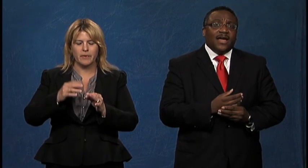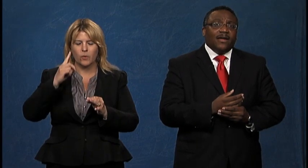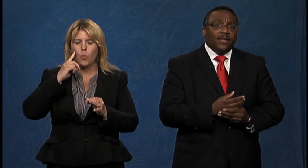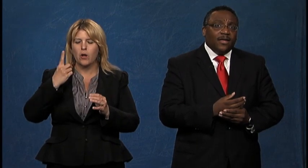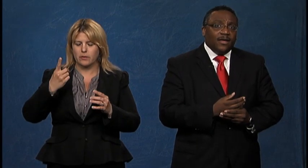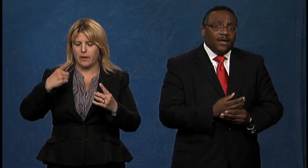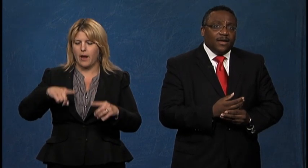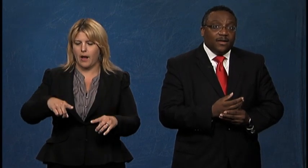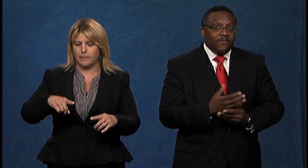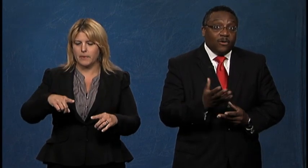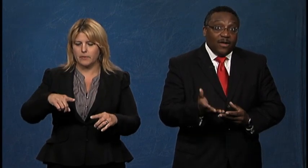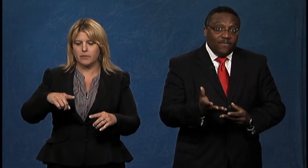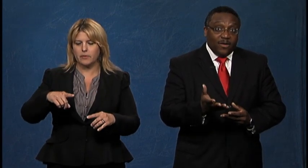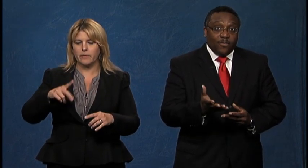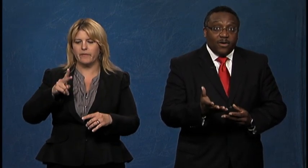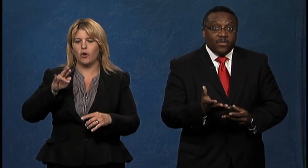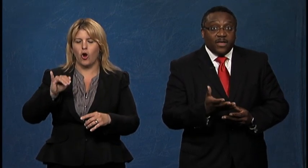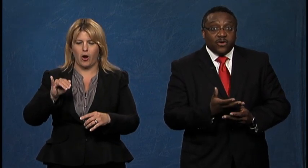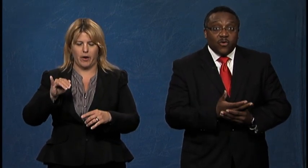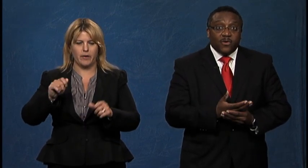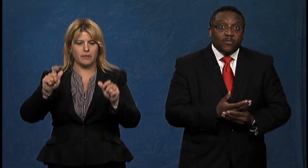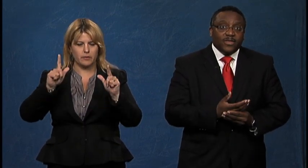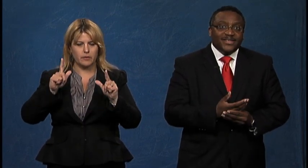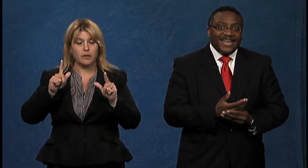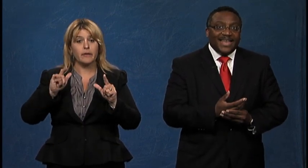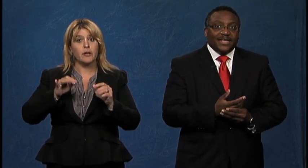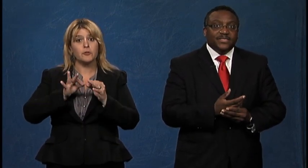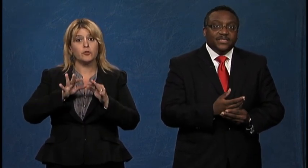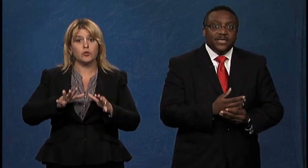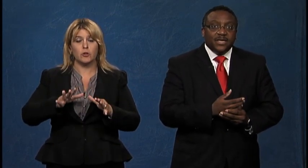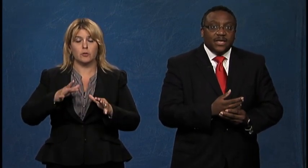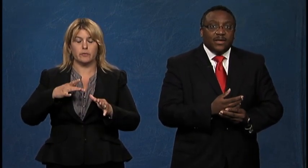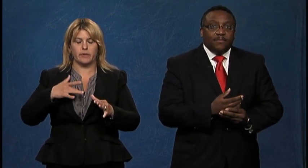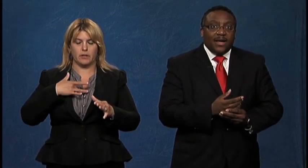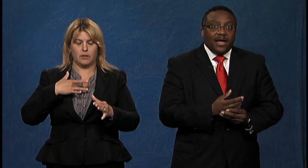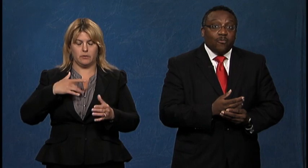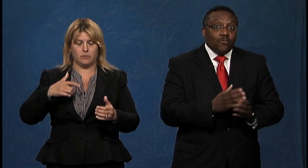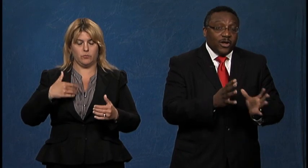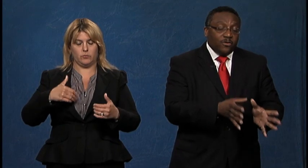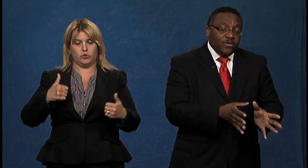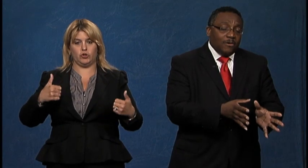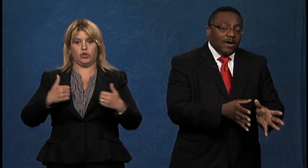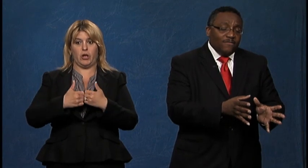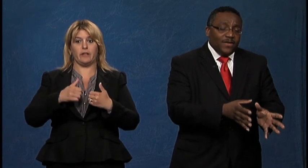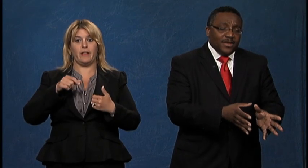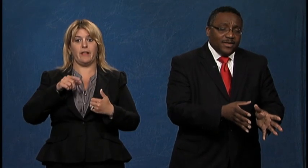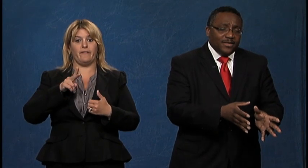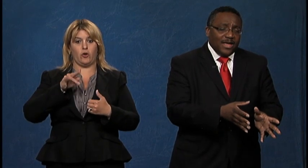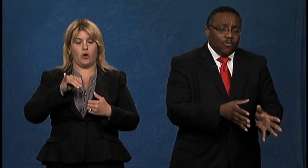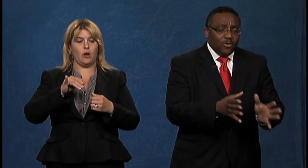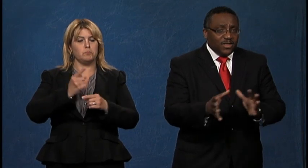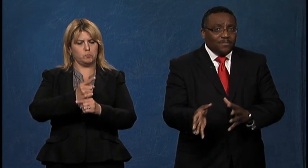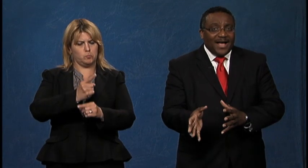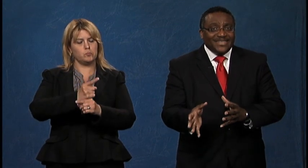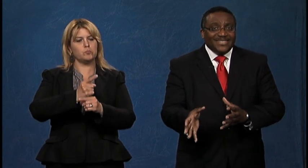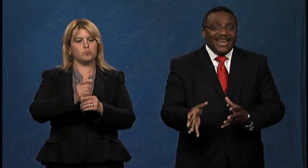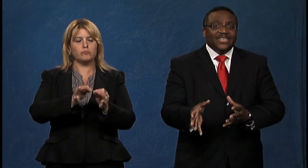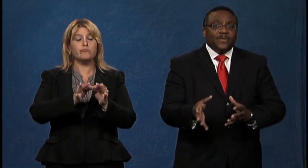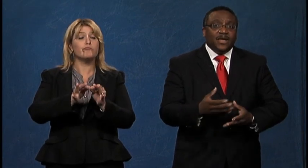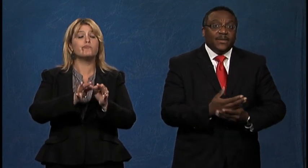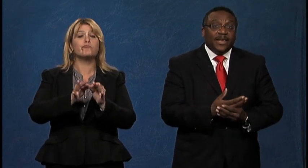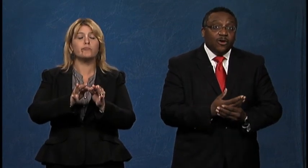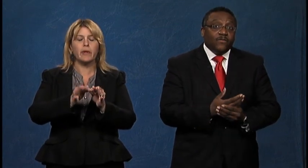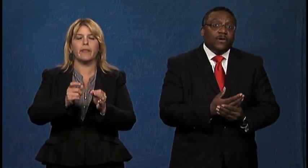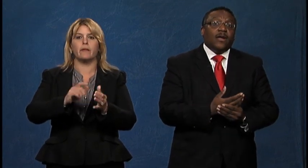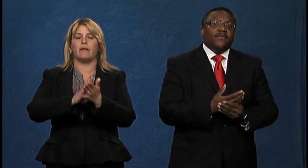occasion, a VRI event where the interpreter was challenged by a regular VRI event that on the spot changed